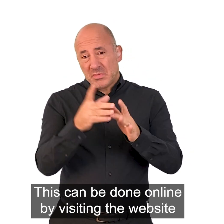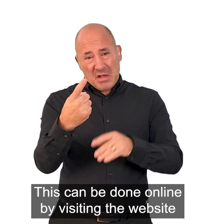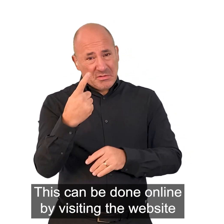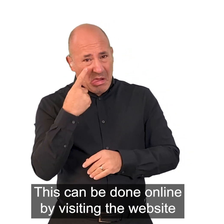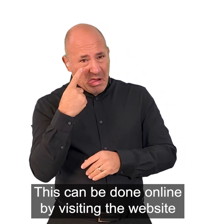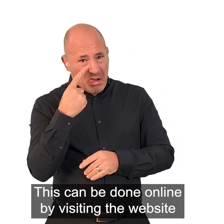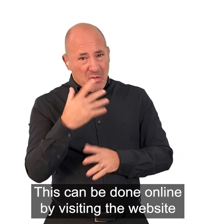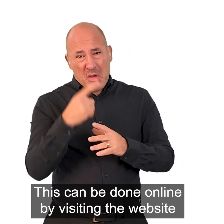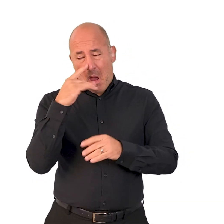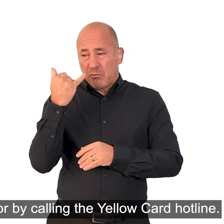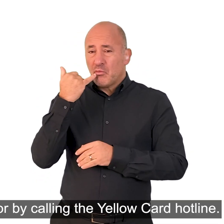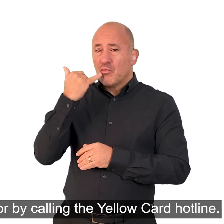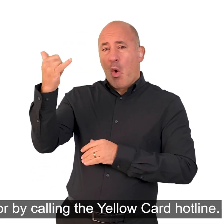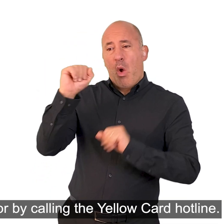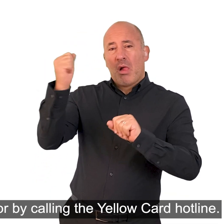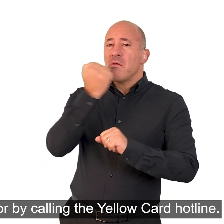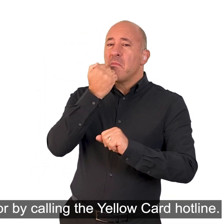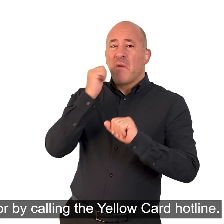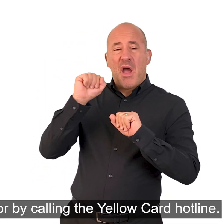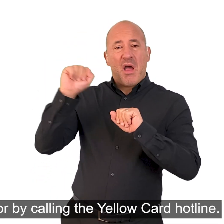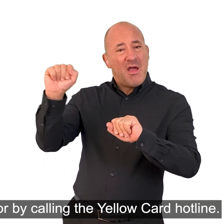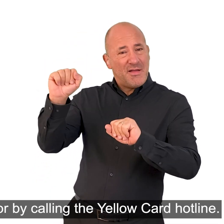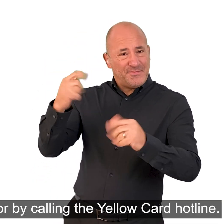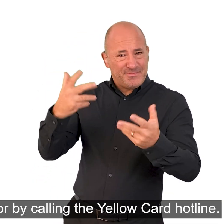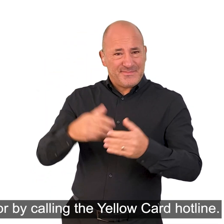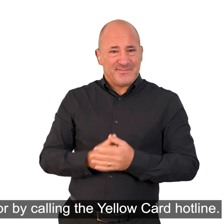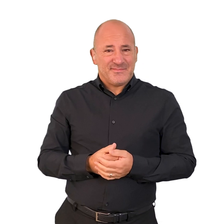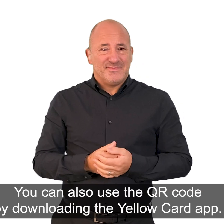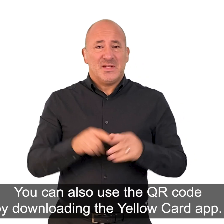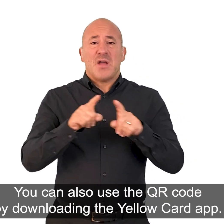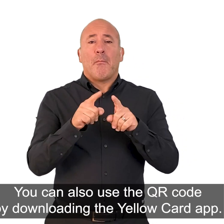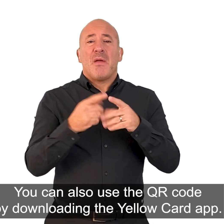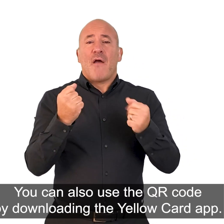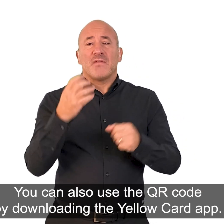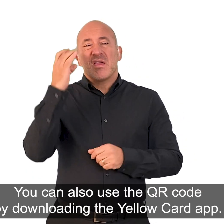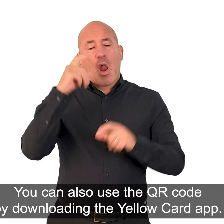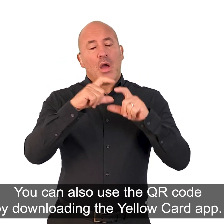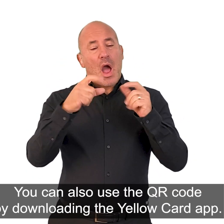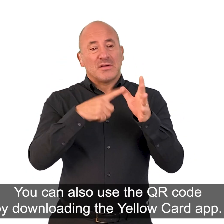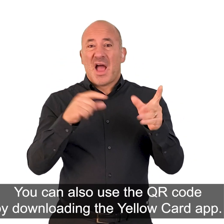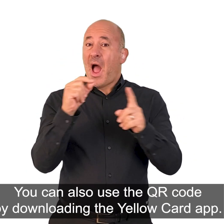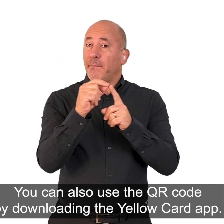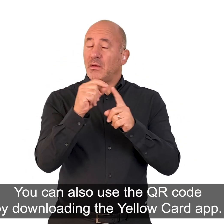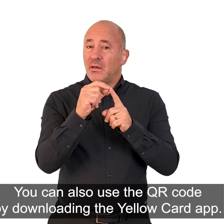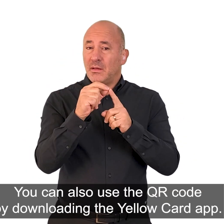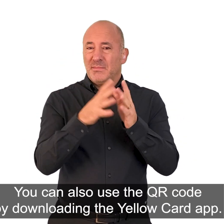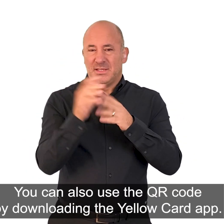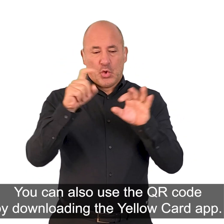the website or by calling the Yellow Card hotline. You can also use the QR code by downloading the Yellow